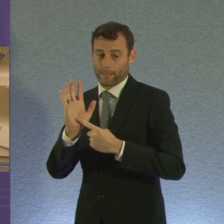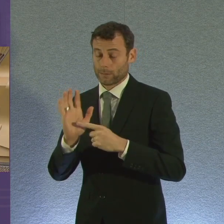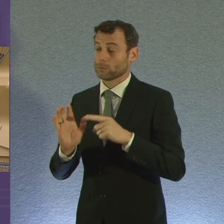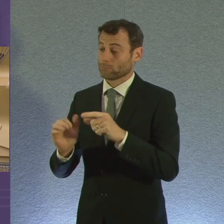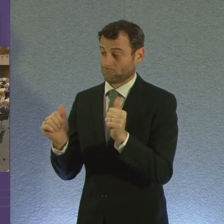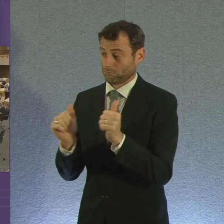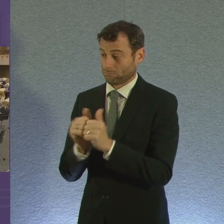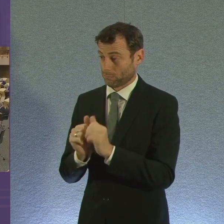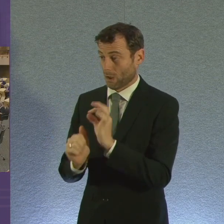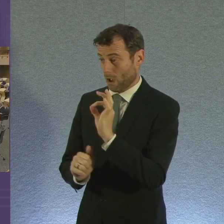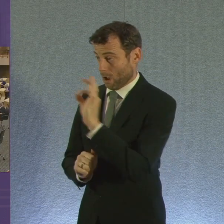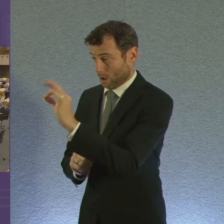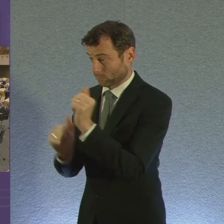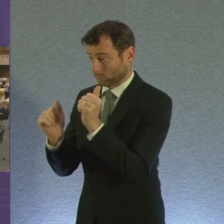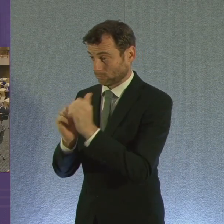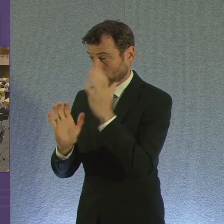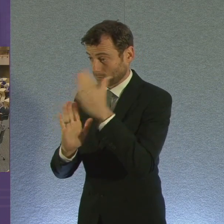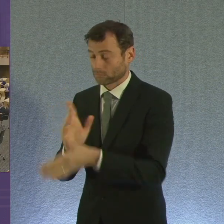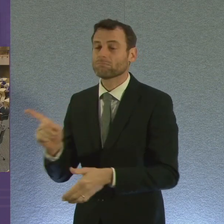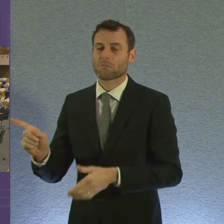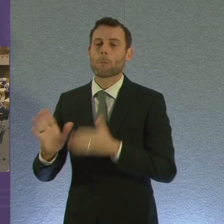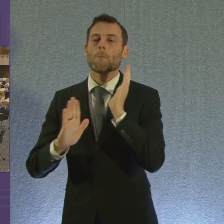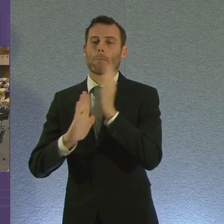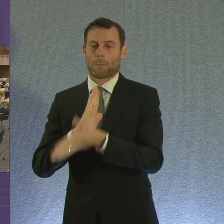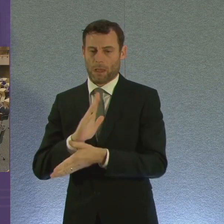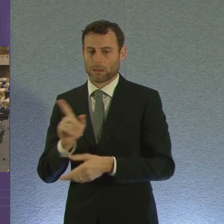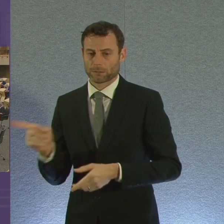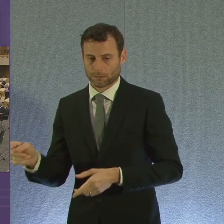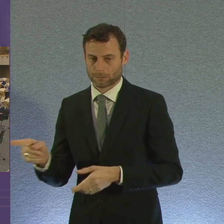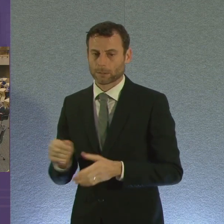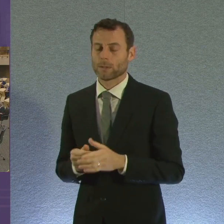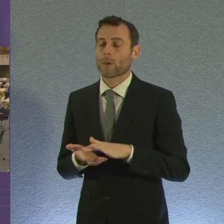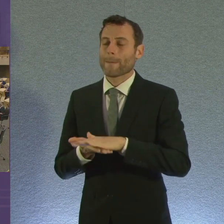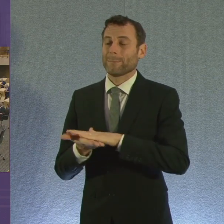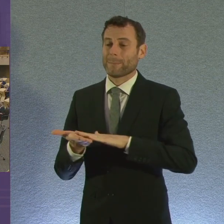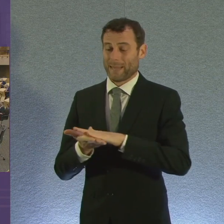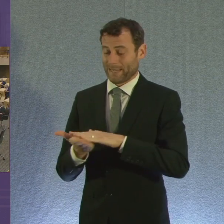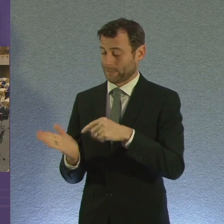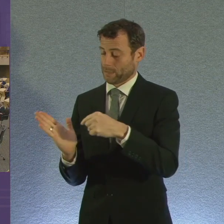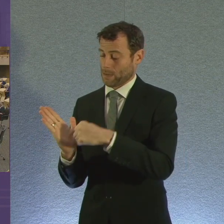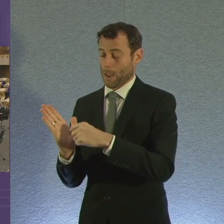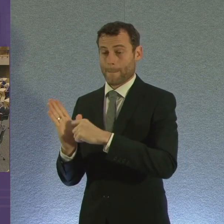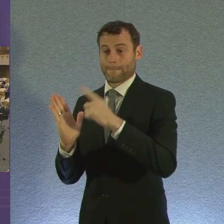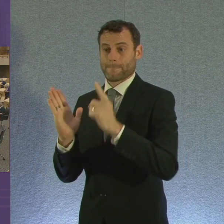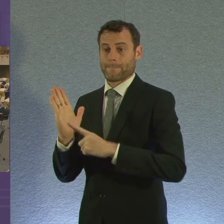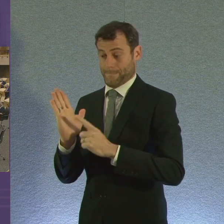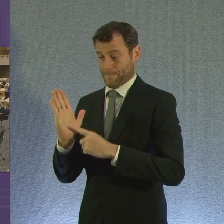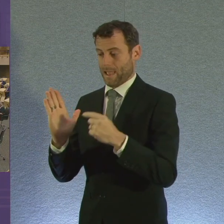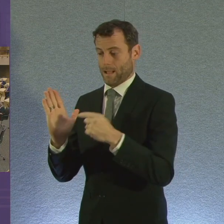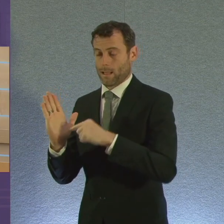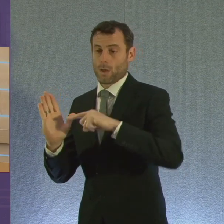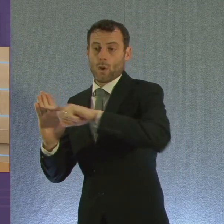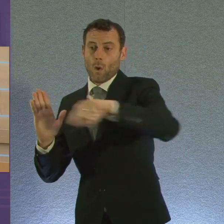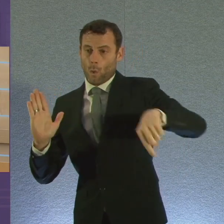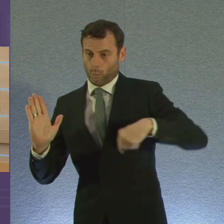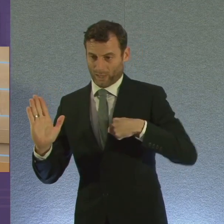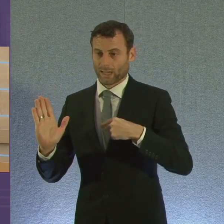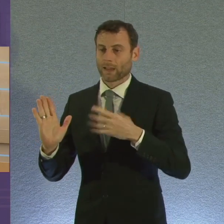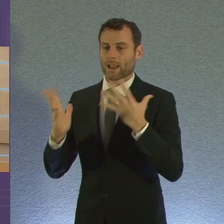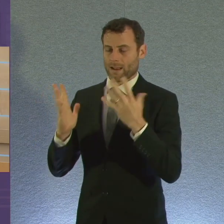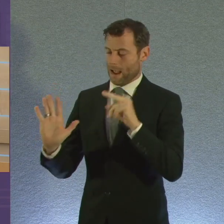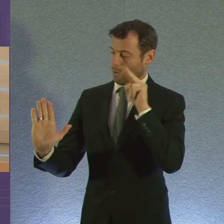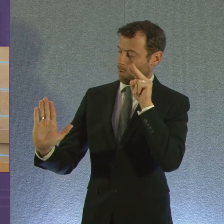much. Can I just inform members this allows us to treat the bill today as an emergency bill, and it